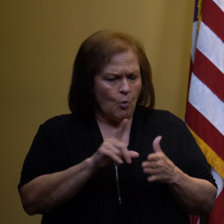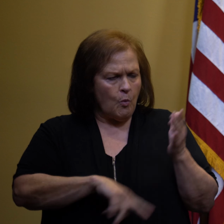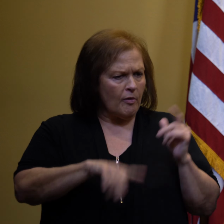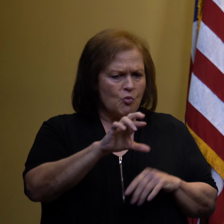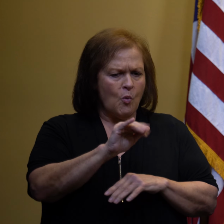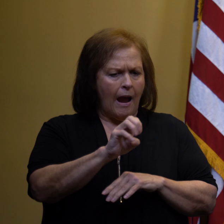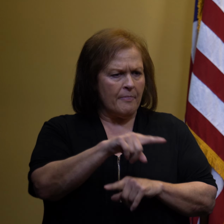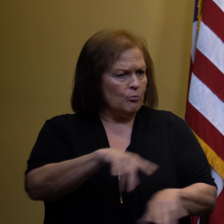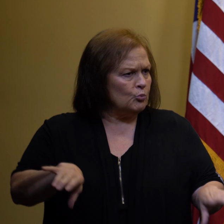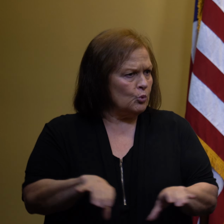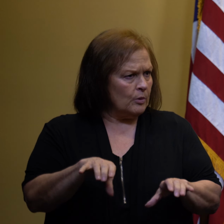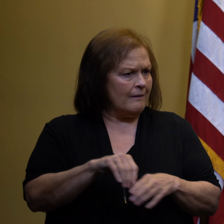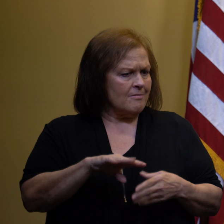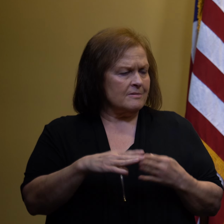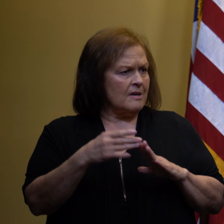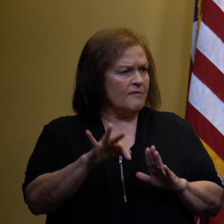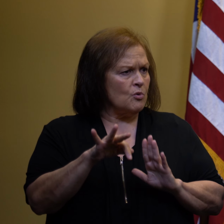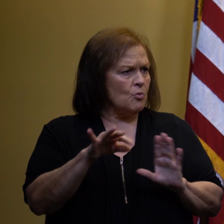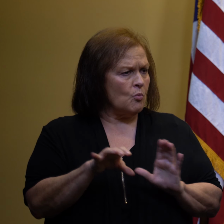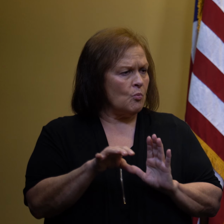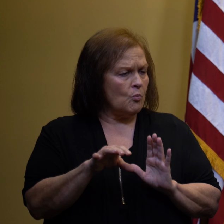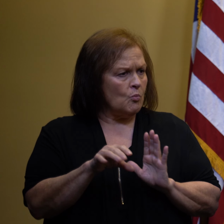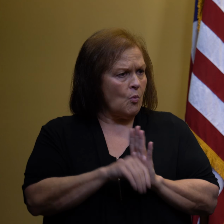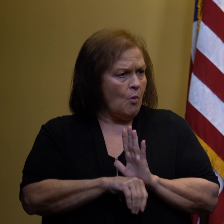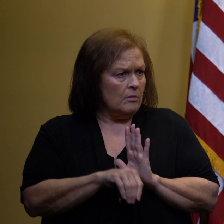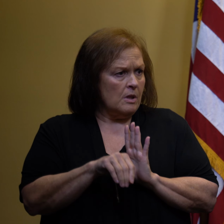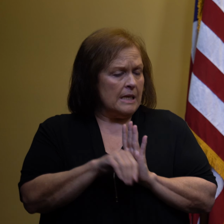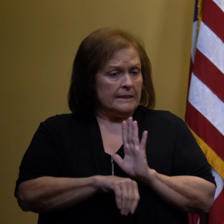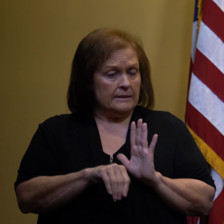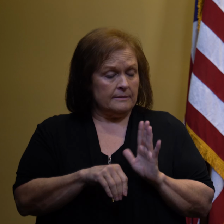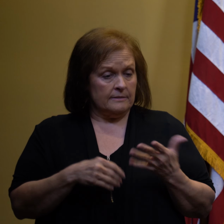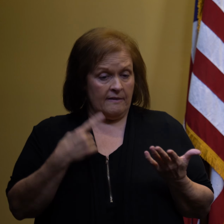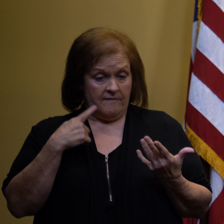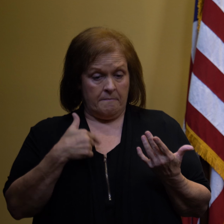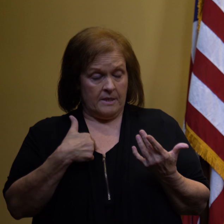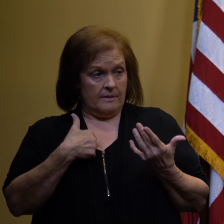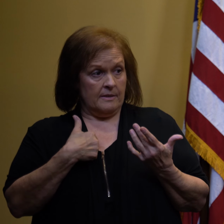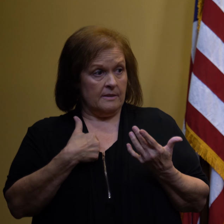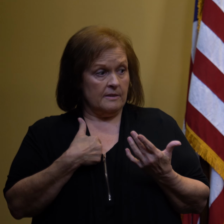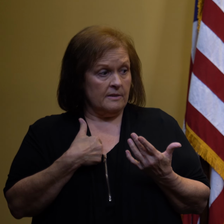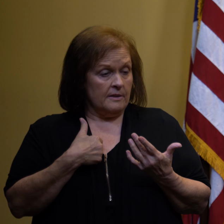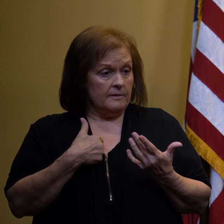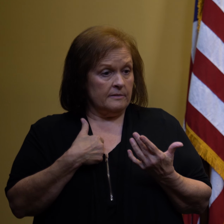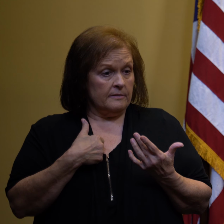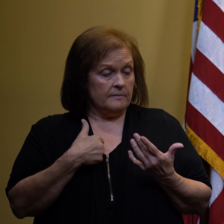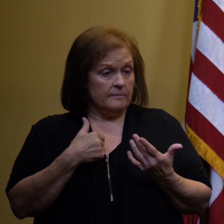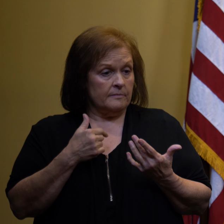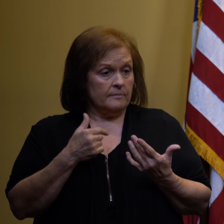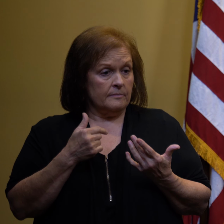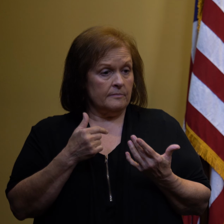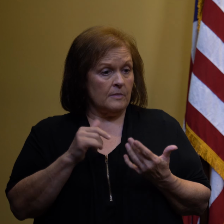are committing in the city of New Orleans, that for me, which as well